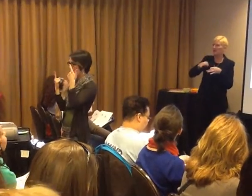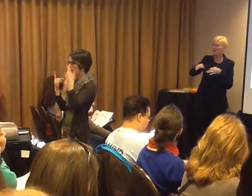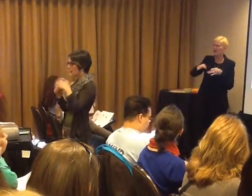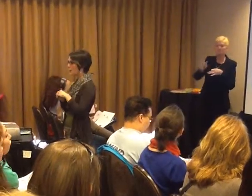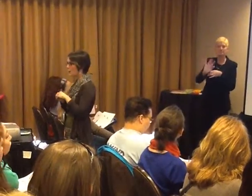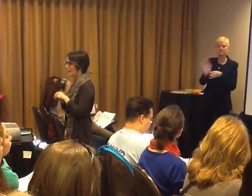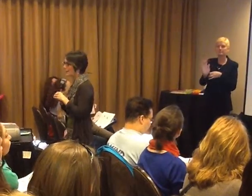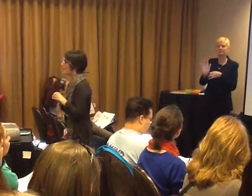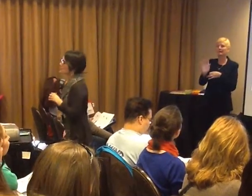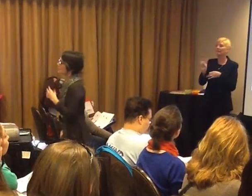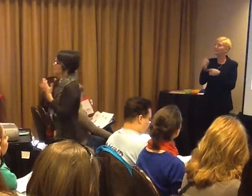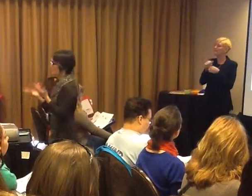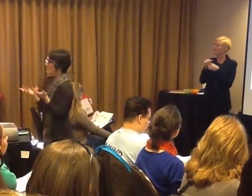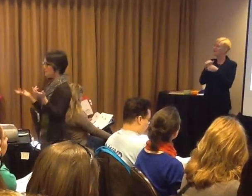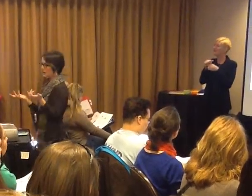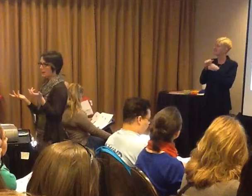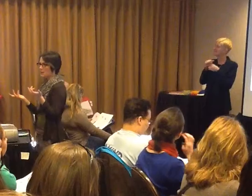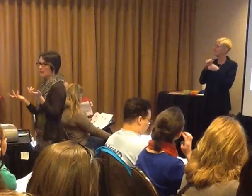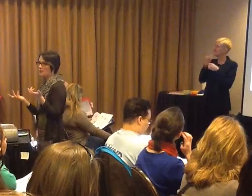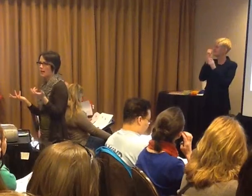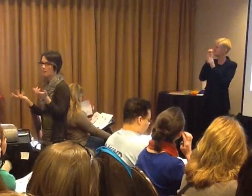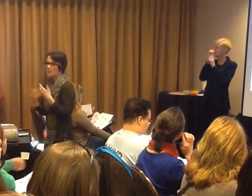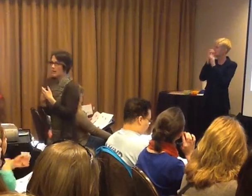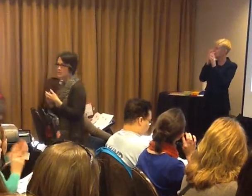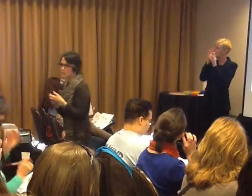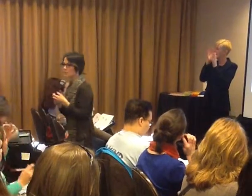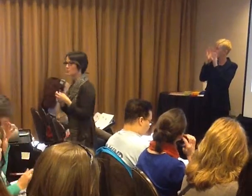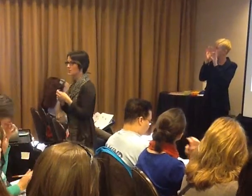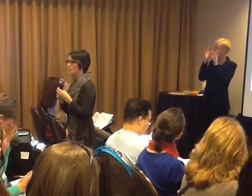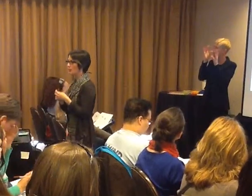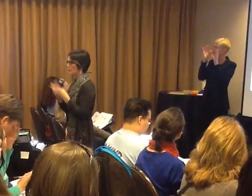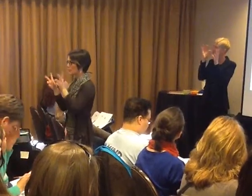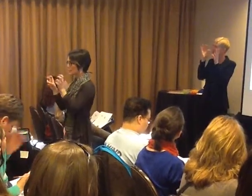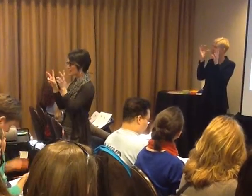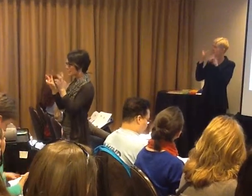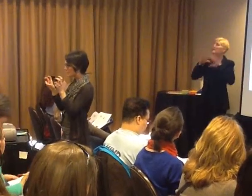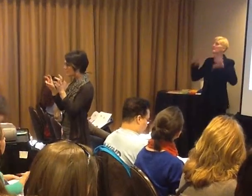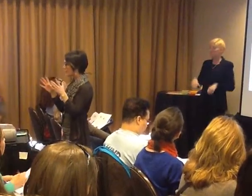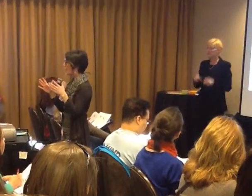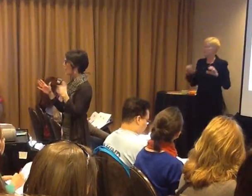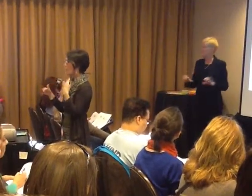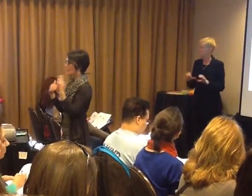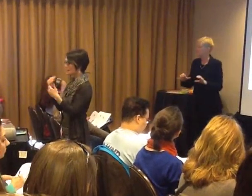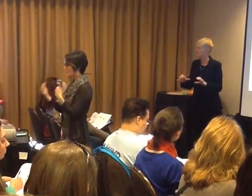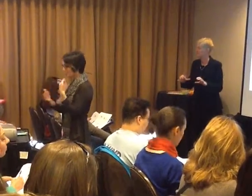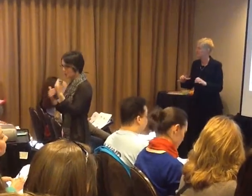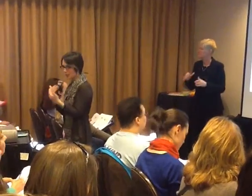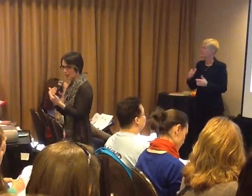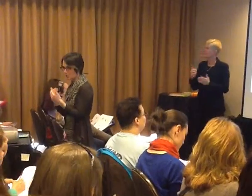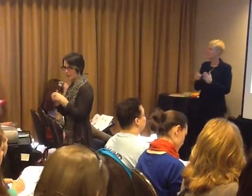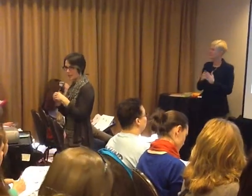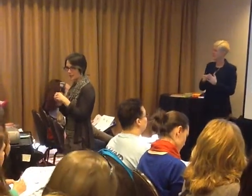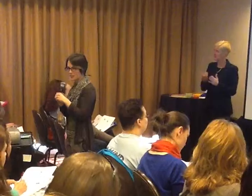their movie in their head. So something to think about when you have students who seem kind of resistant or hesitant to engage in an activity